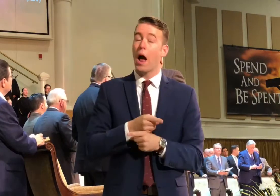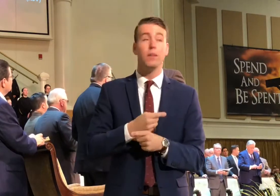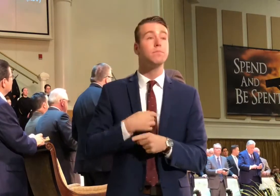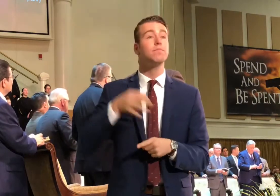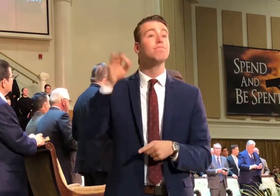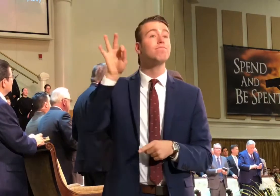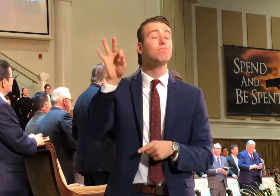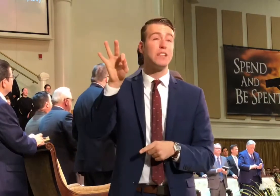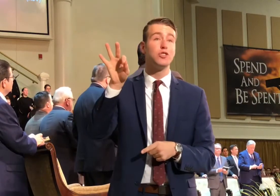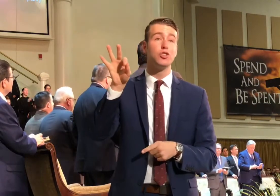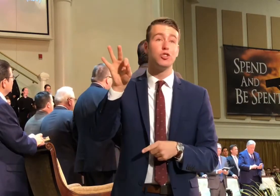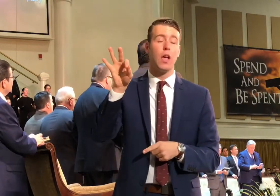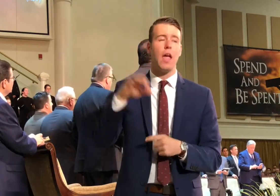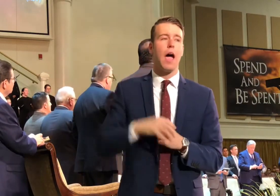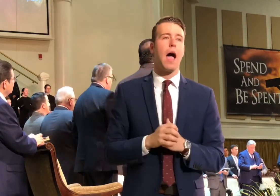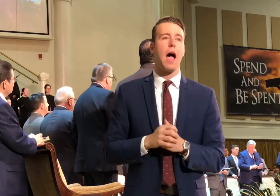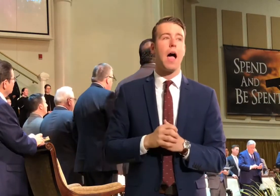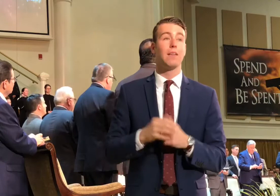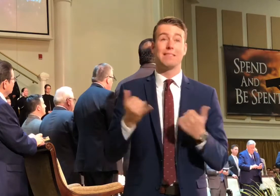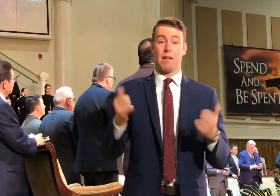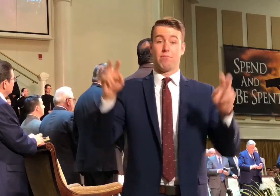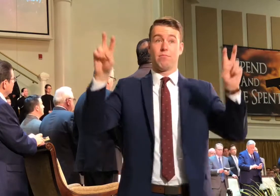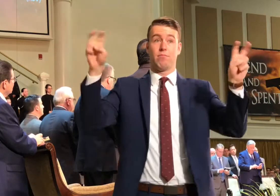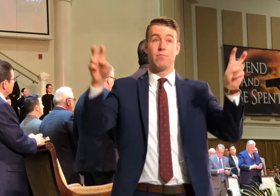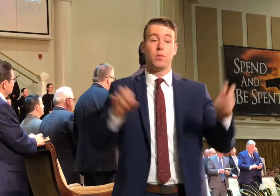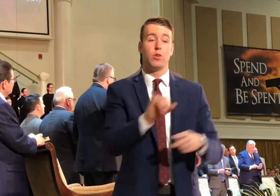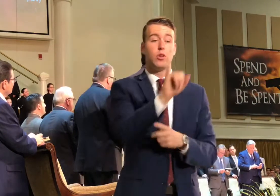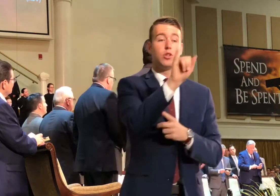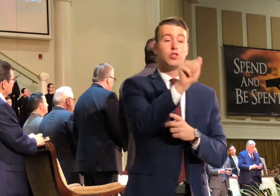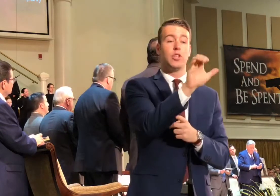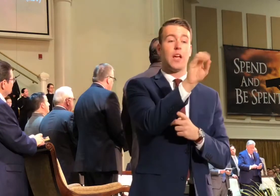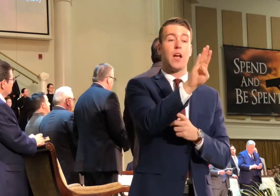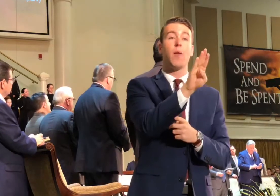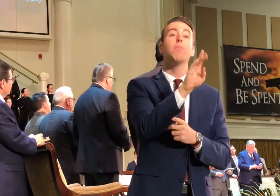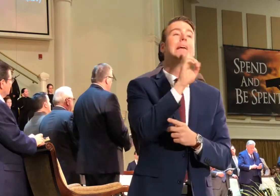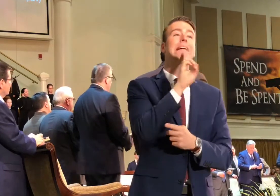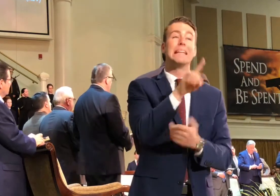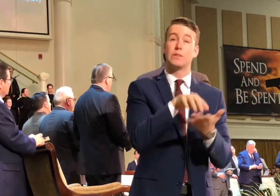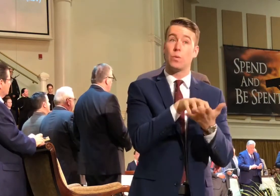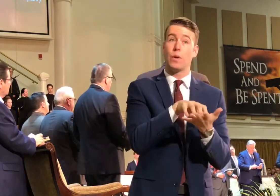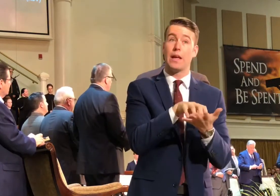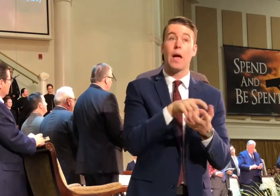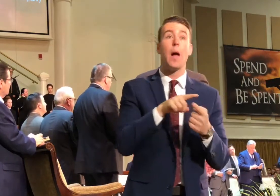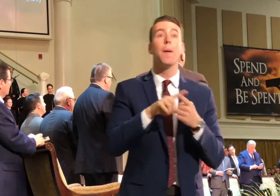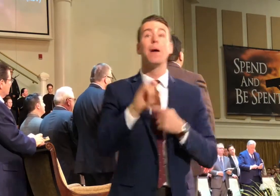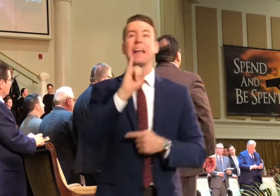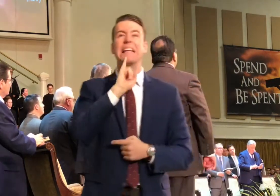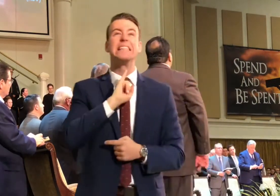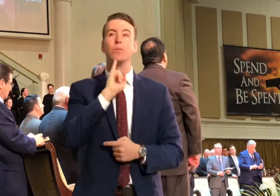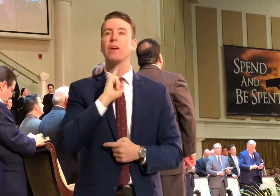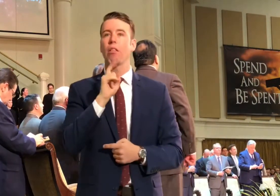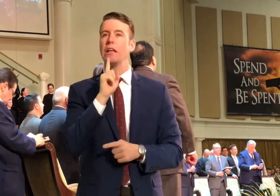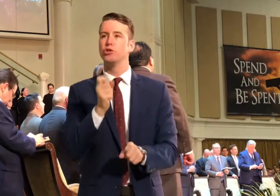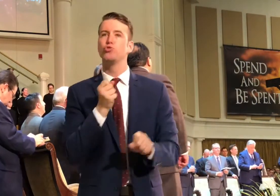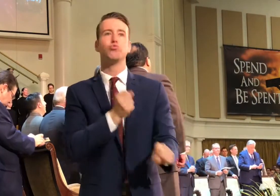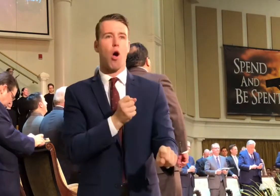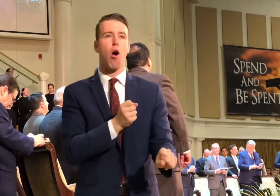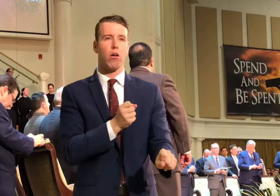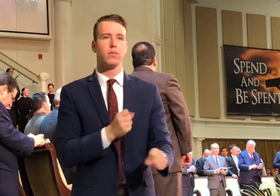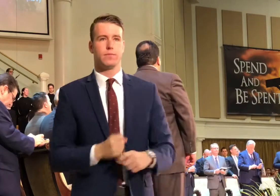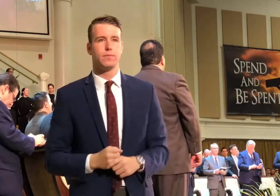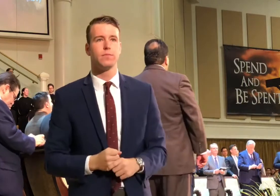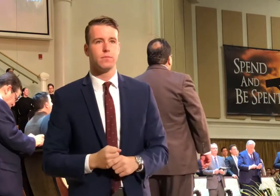to you a message I'm entitling, Jacob is weak, but Israel is strong.